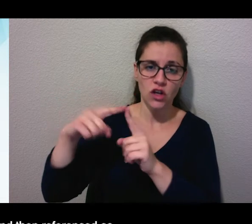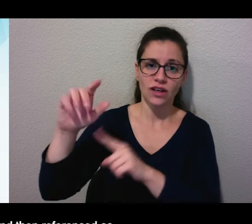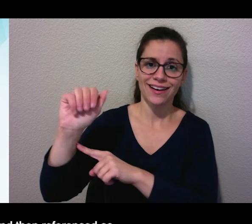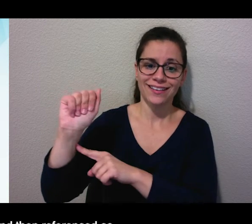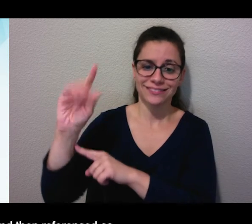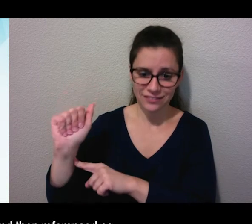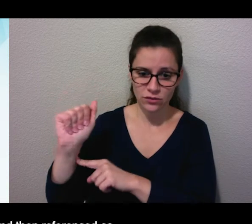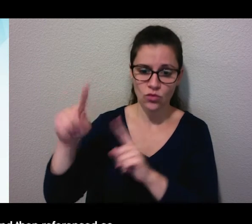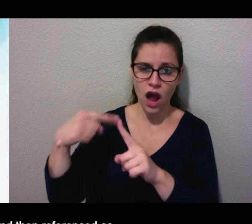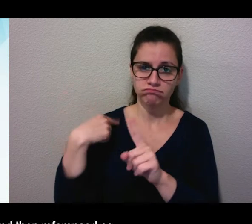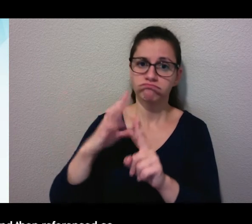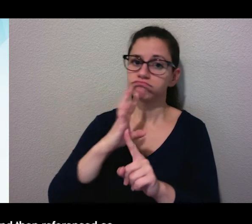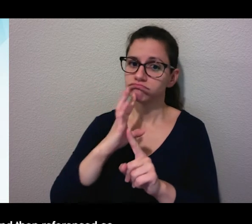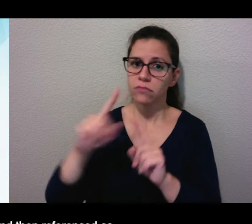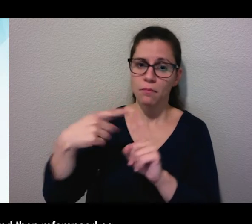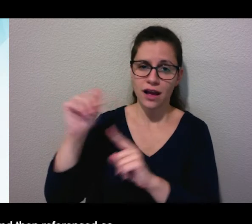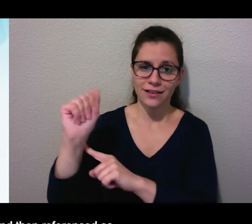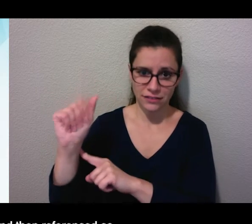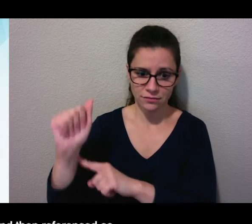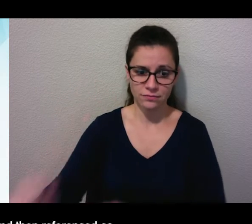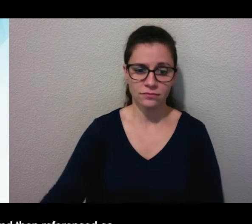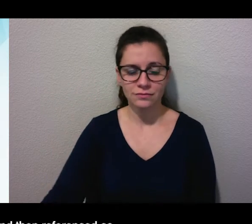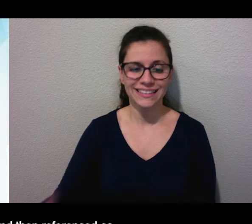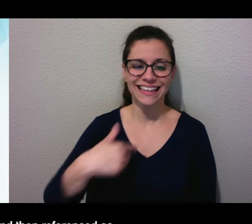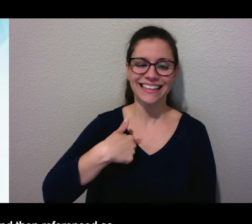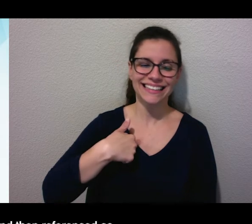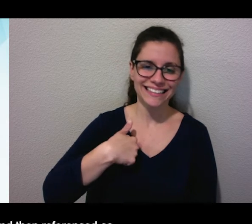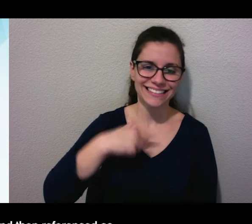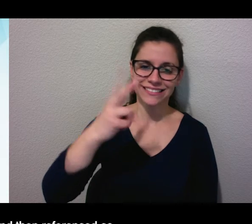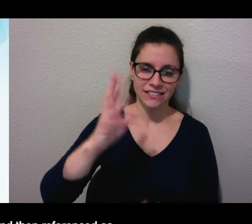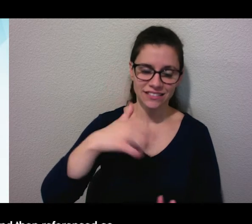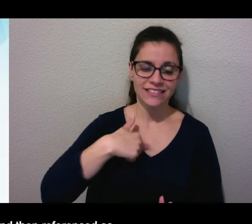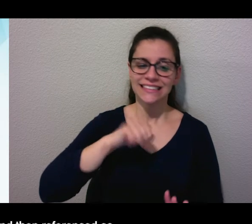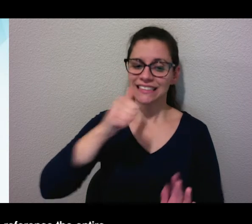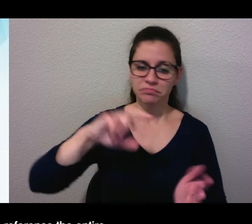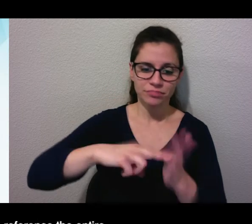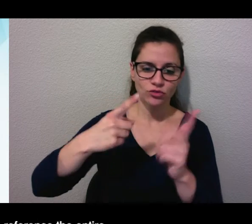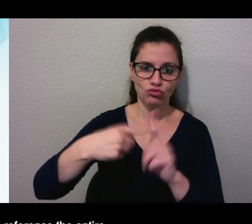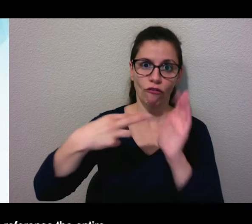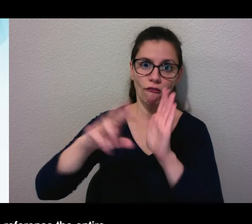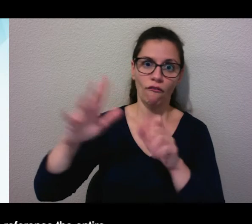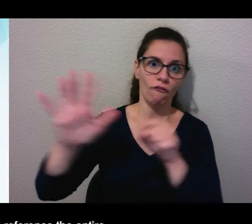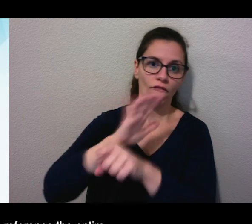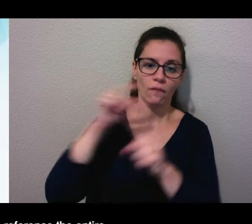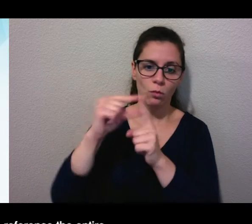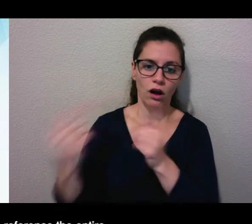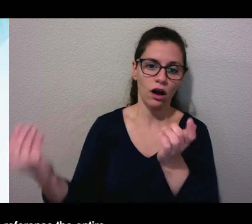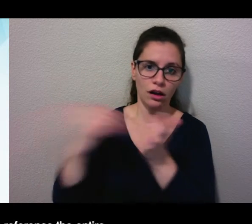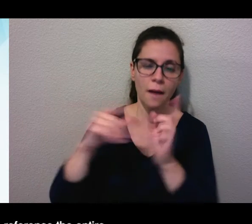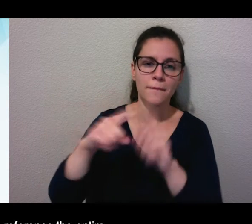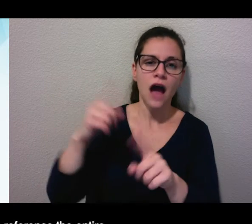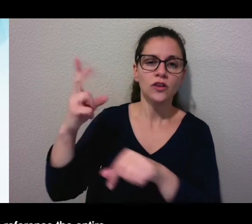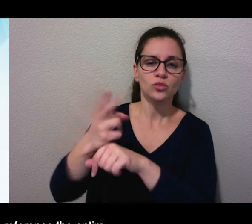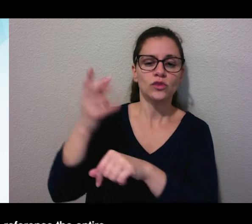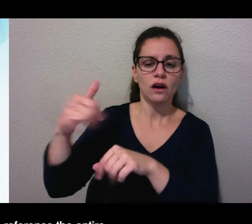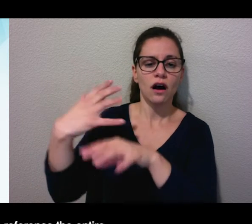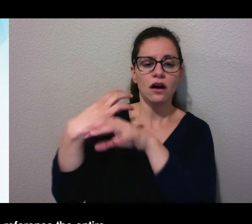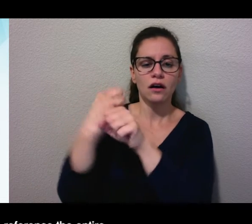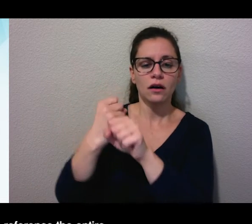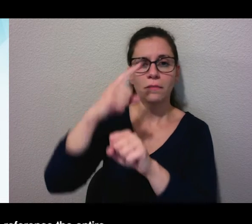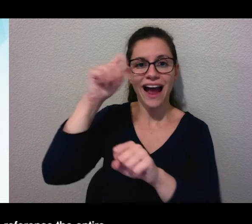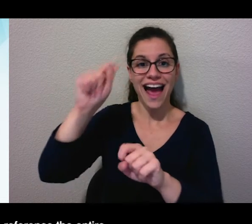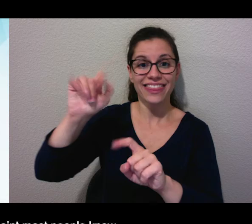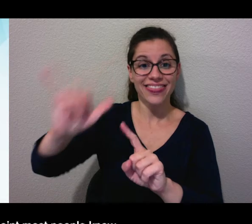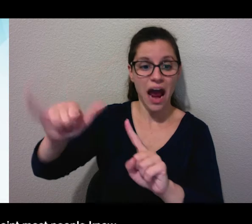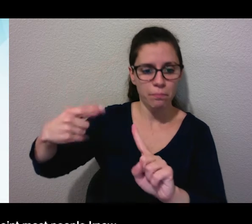Act, and then referenced as ADA. When I spoke about the ADA second, I didn't mean to reference the entire